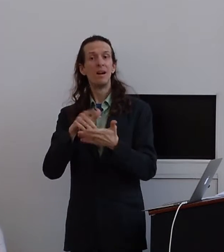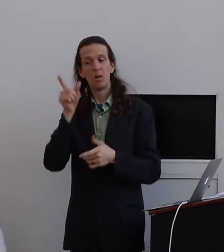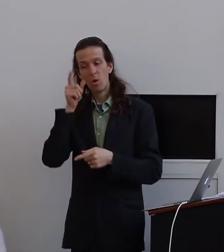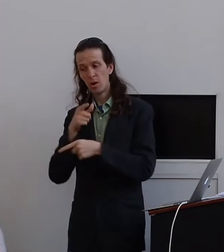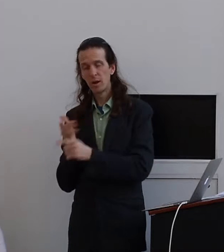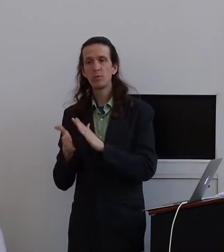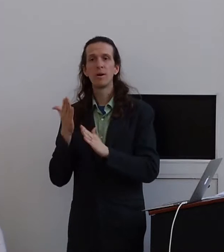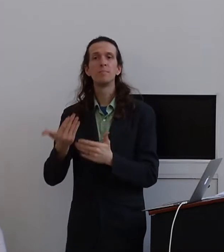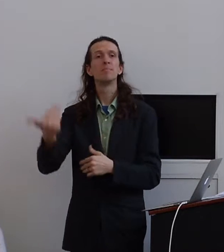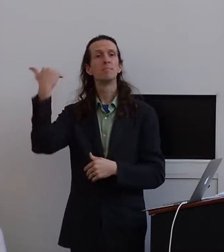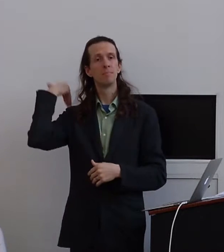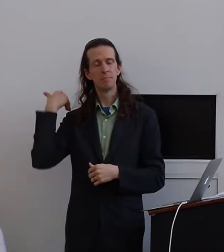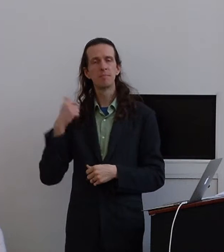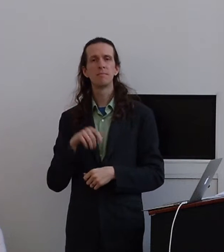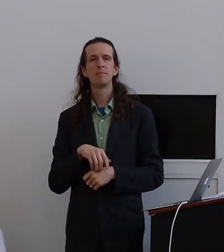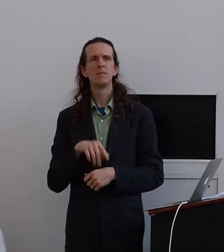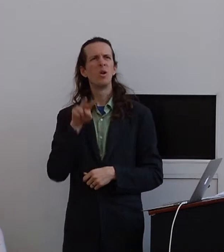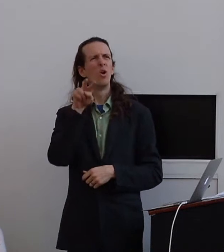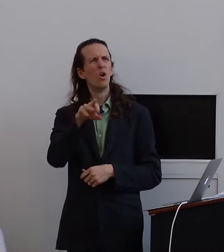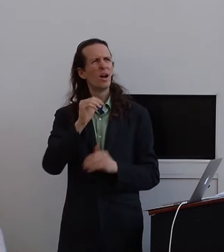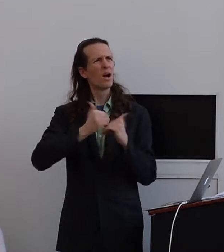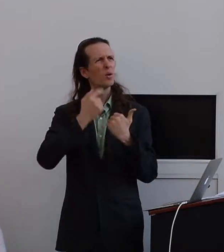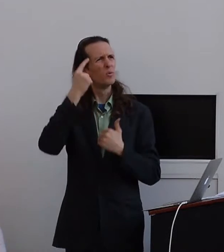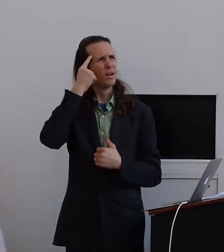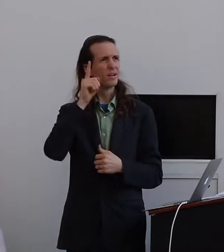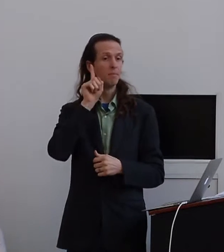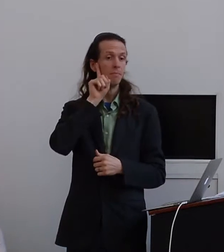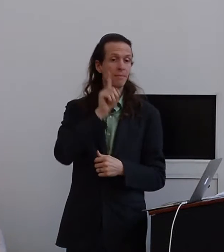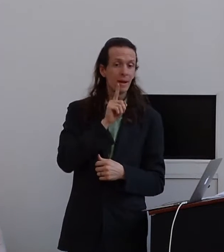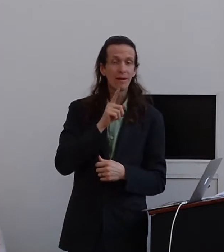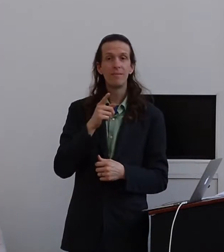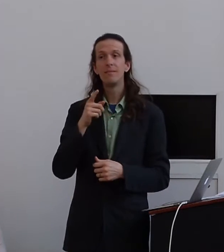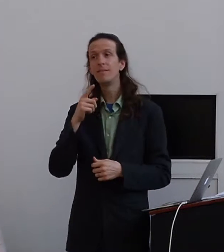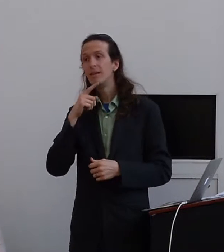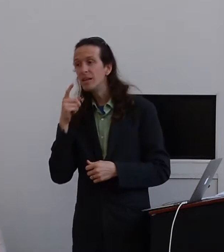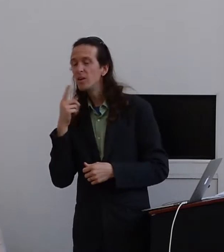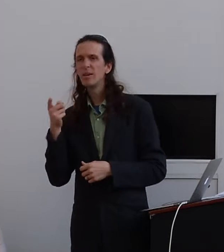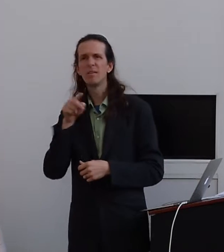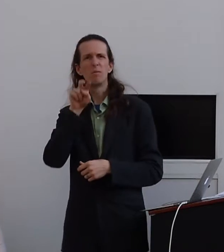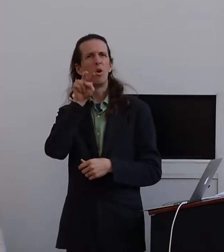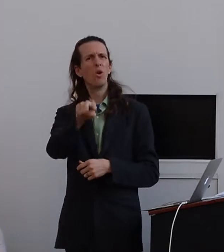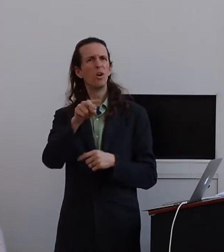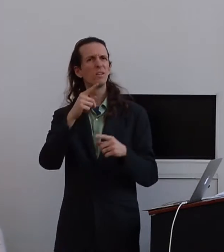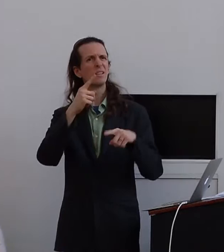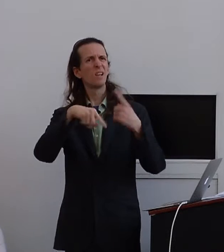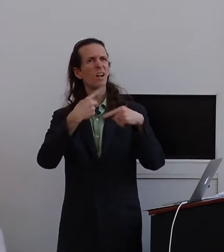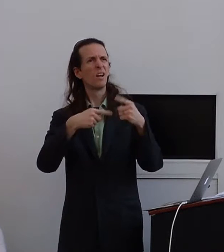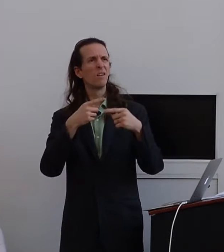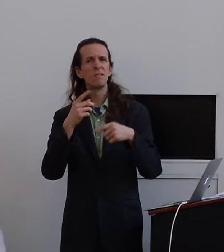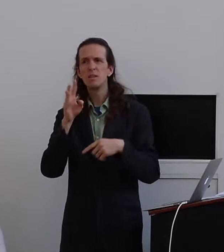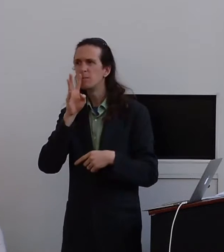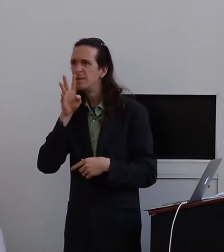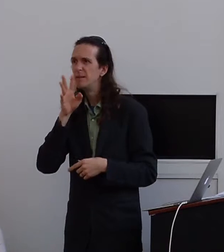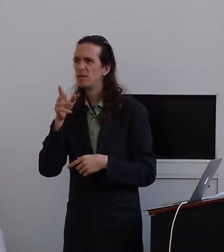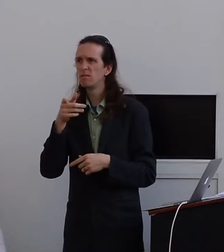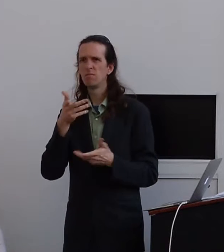Dr. Petito's prior research examined how the brains of both deaf and hearing children process the incoming stream of language,